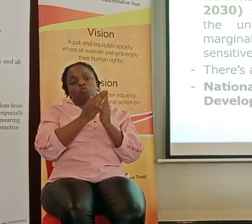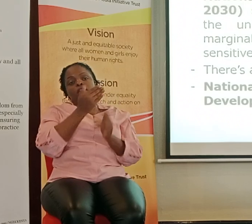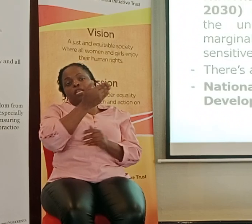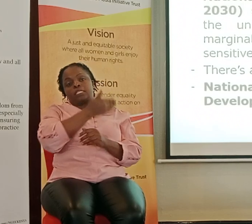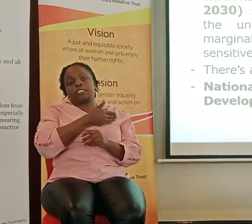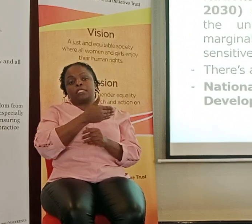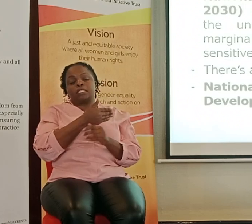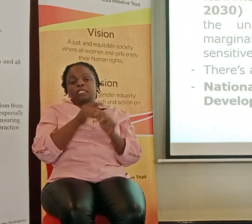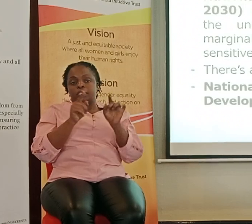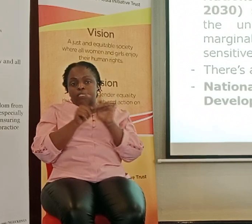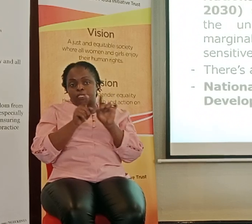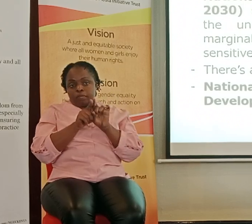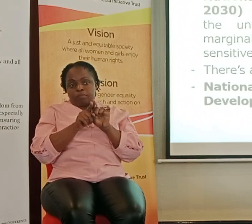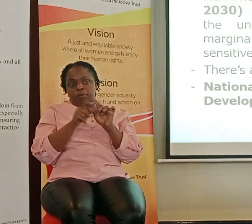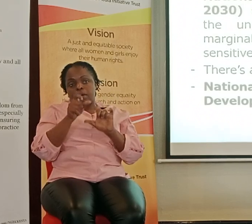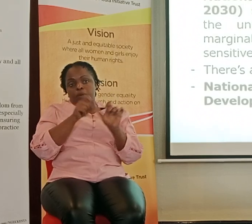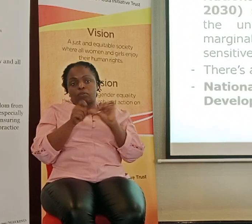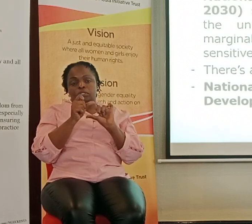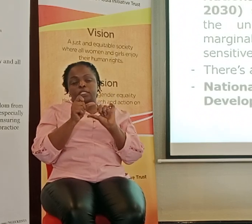that. So in terms of